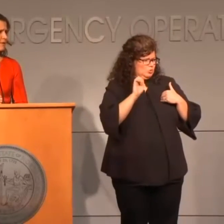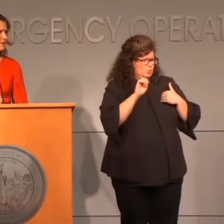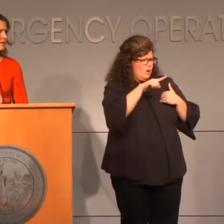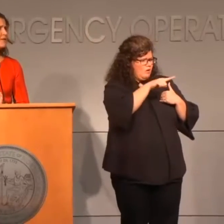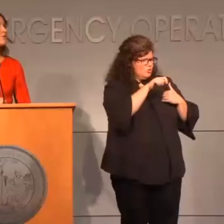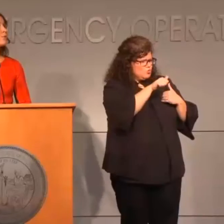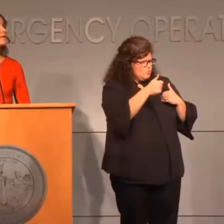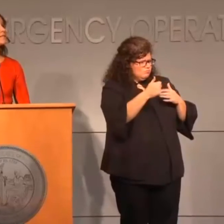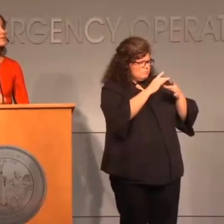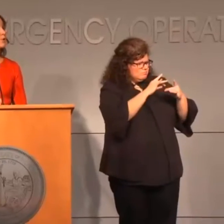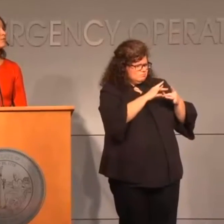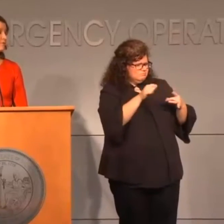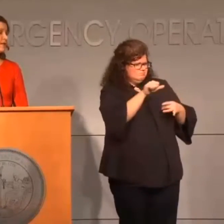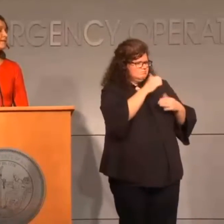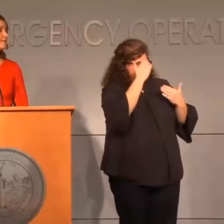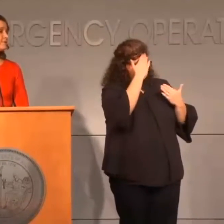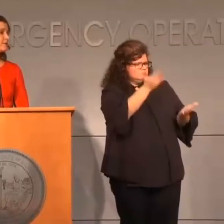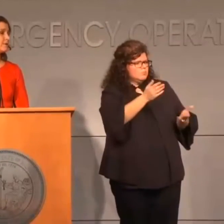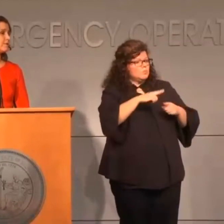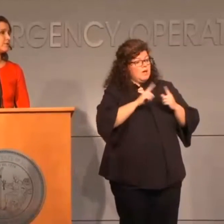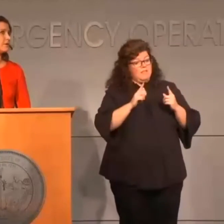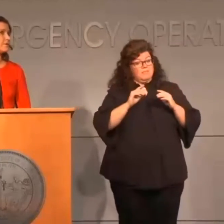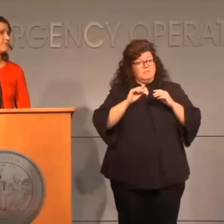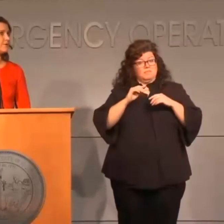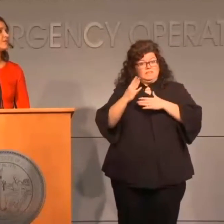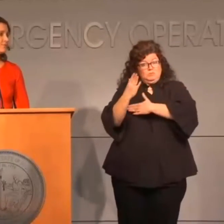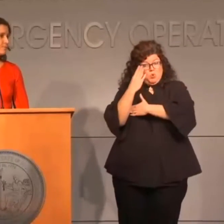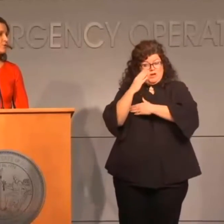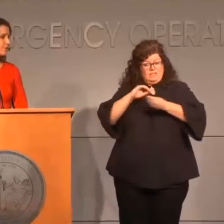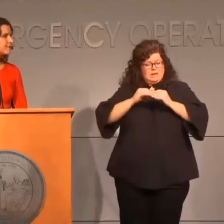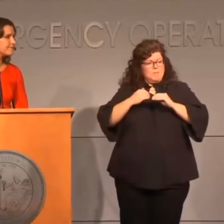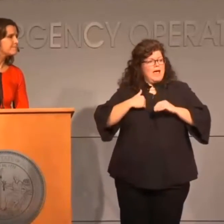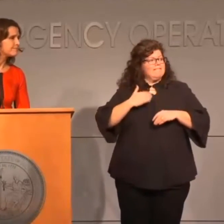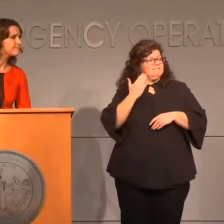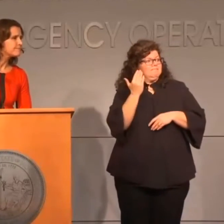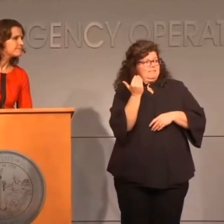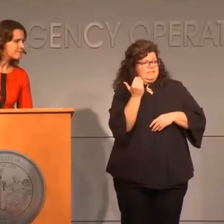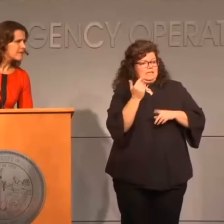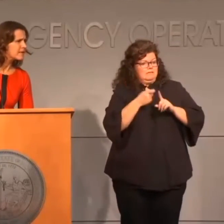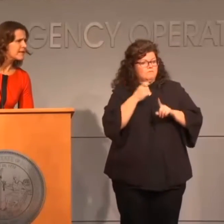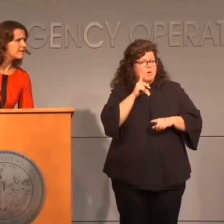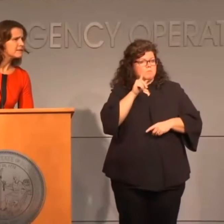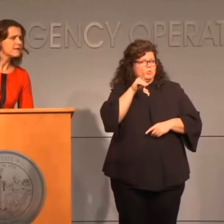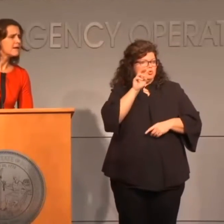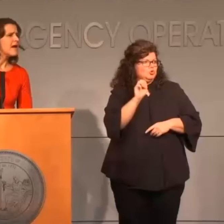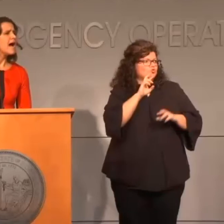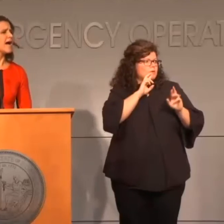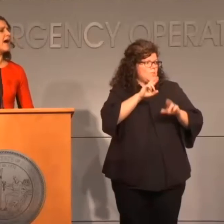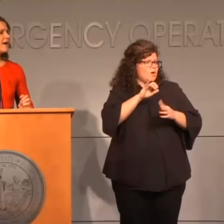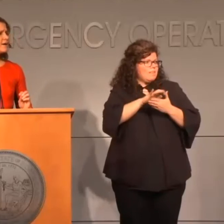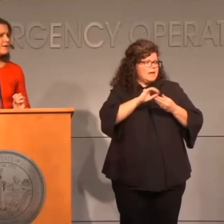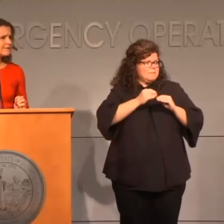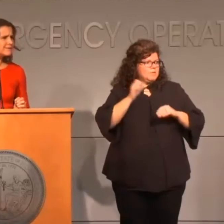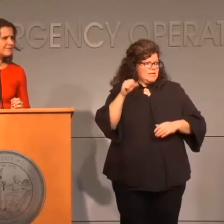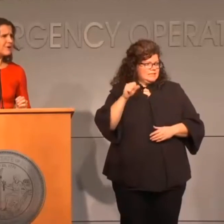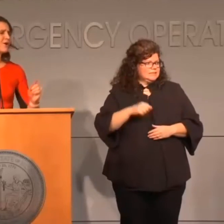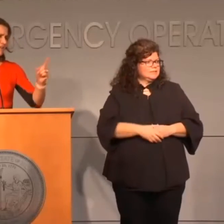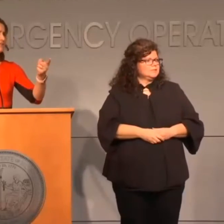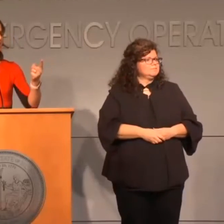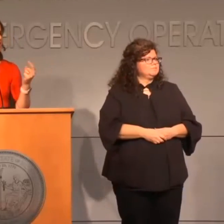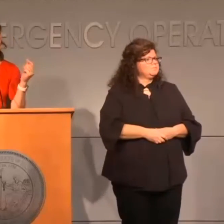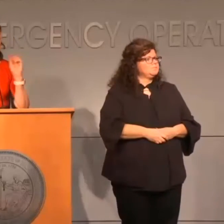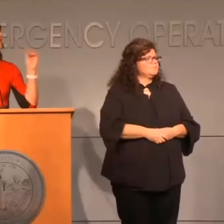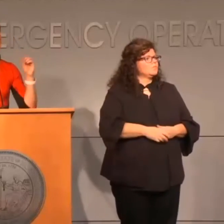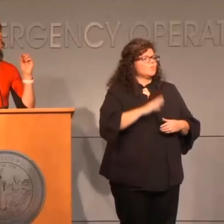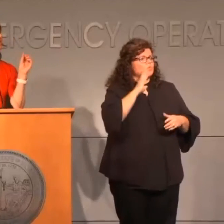you were – but I know the ones this morning reflect the 15 from Duke. Okay. Yeah. Oh, and –